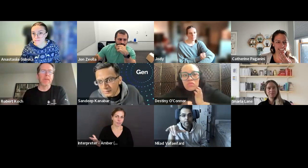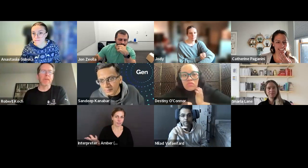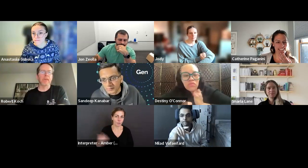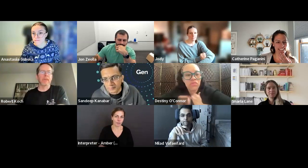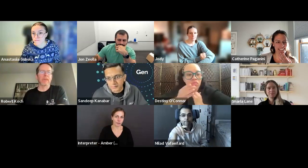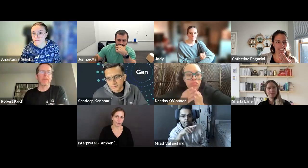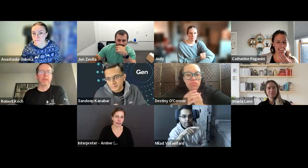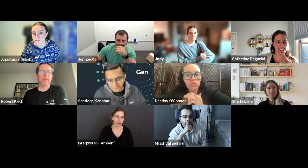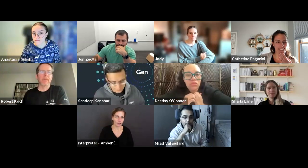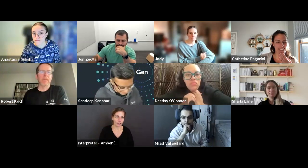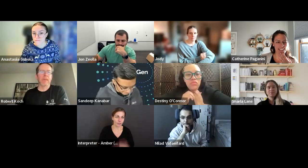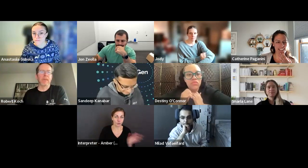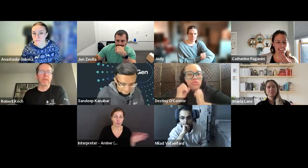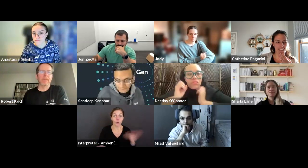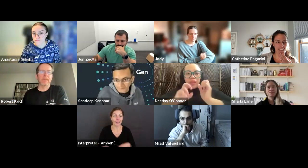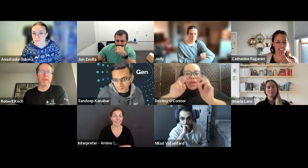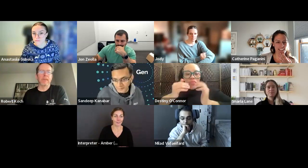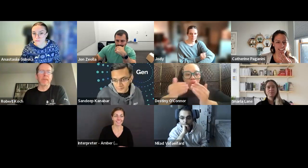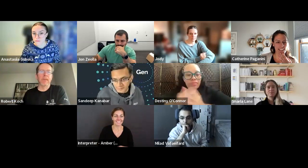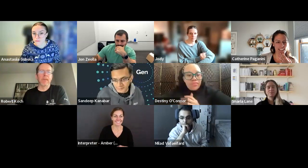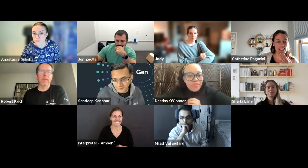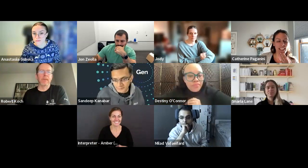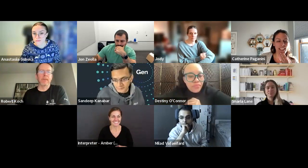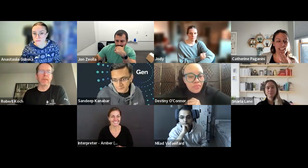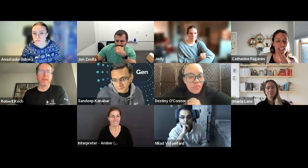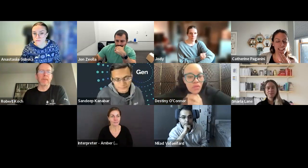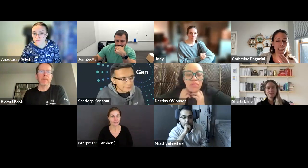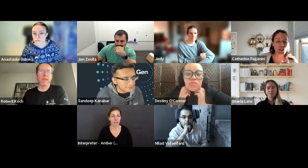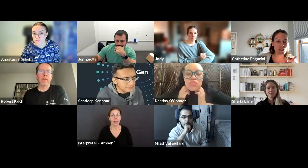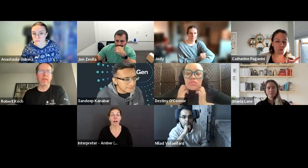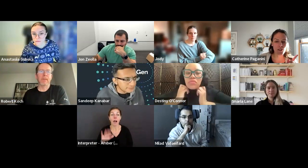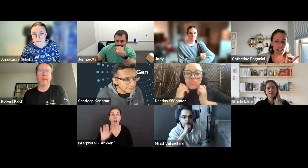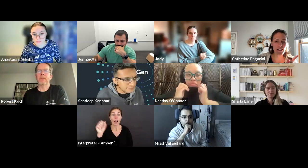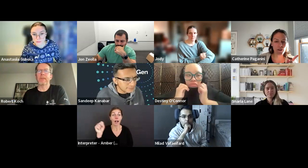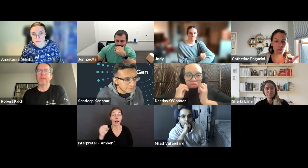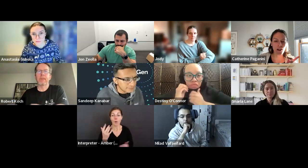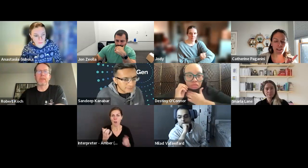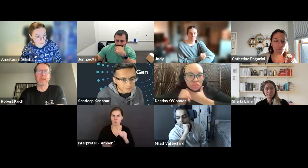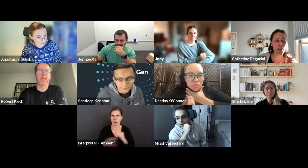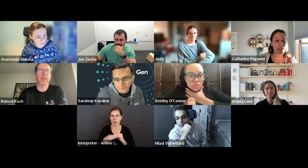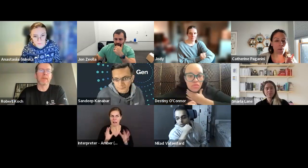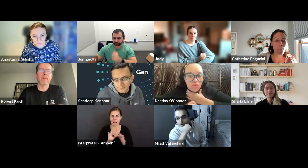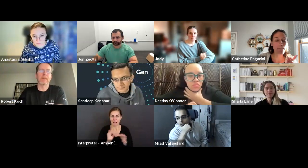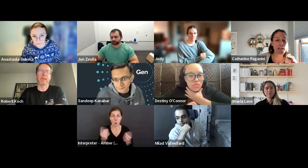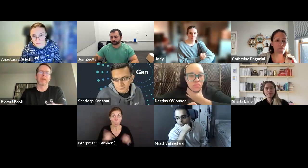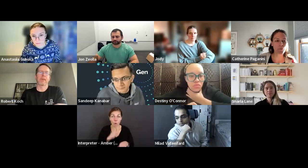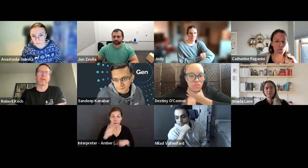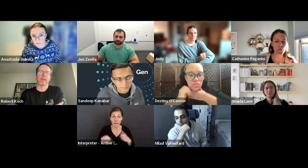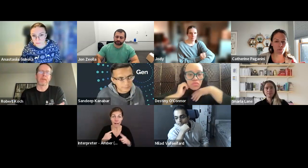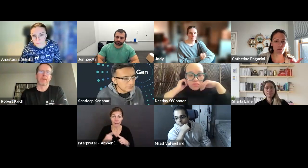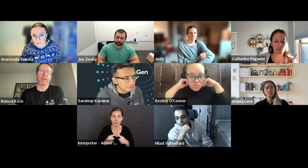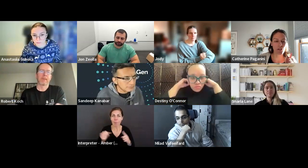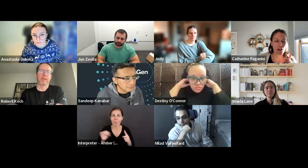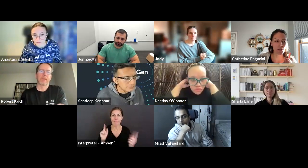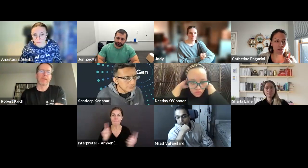Rob says, yeah, we can figure that out as it gets closer. Go ahead, Catherine. So I just wanted to say, we were talking about the meetup